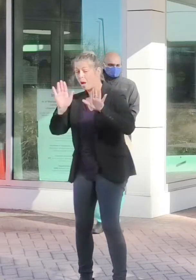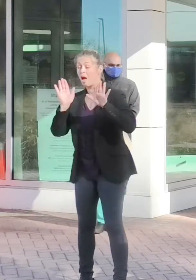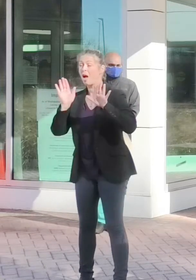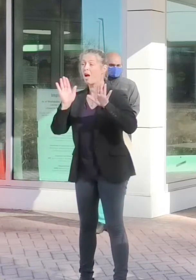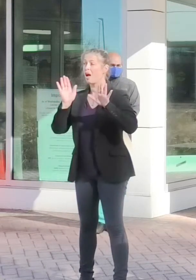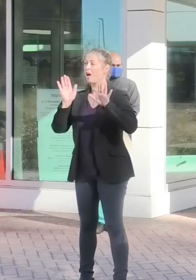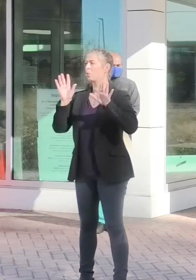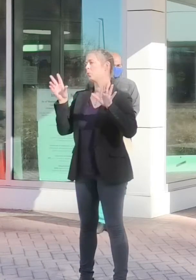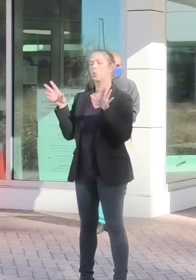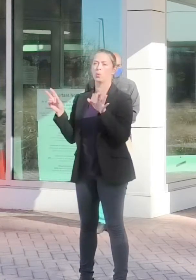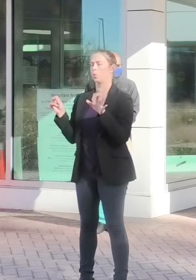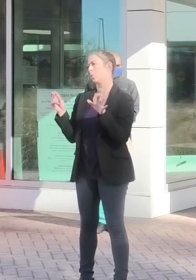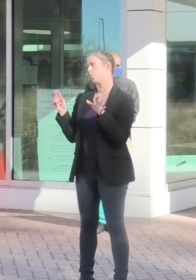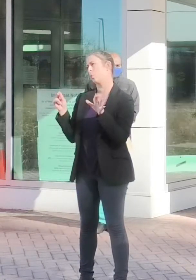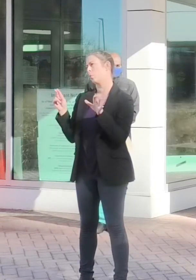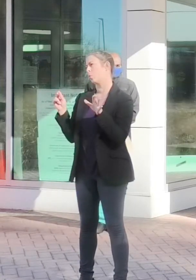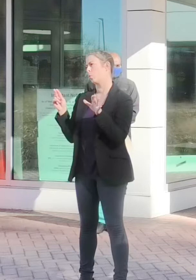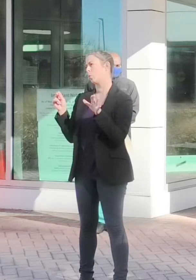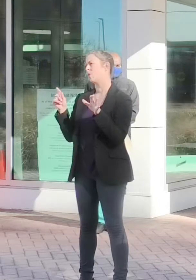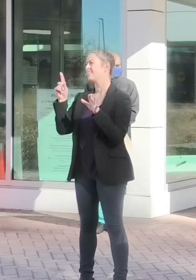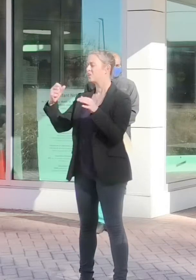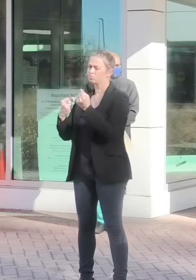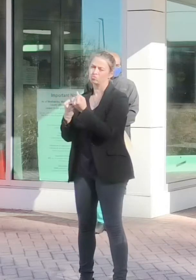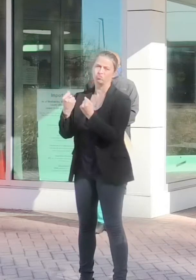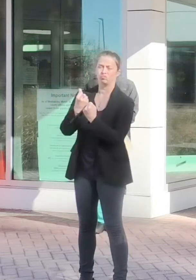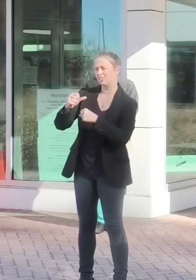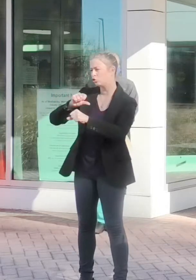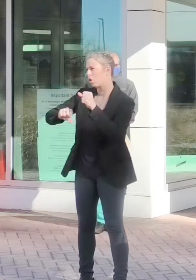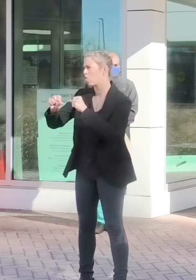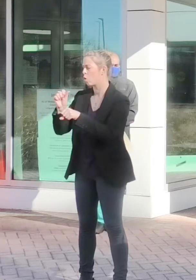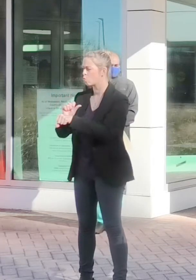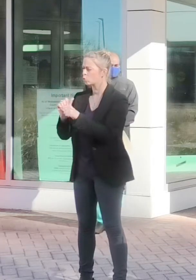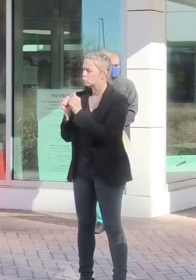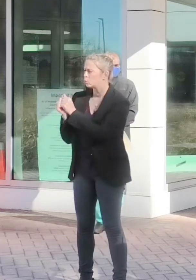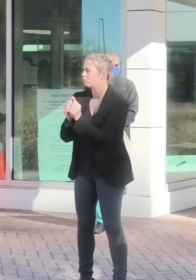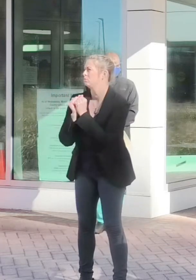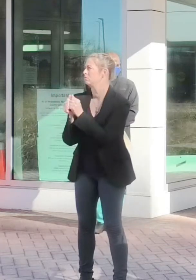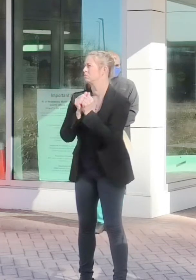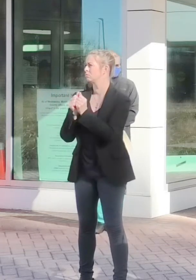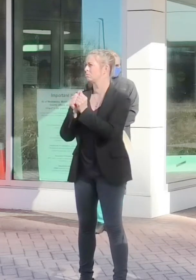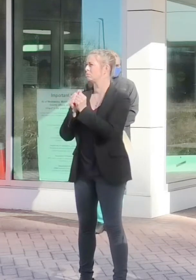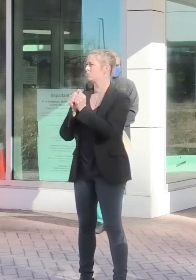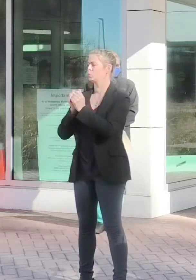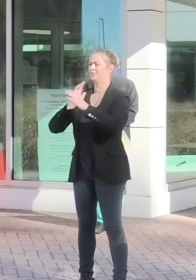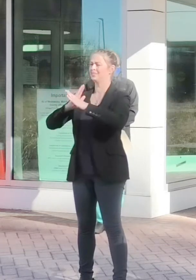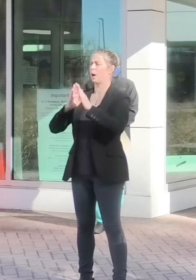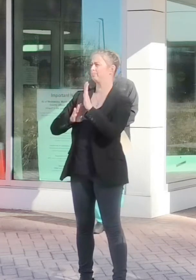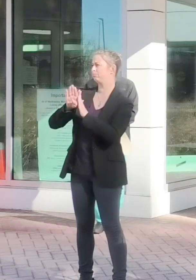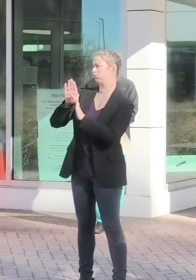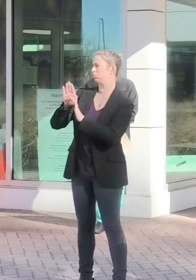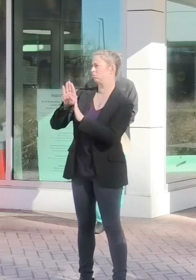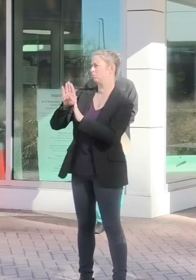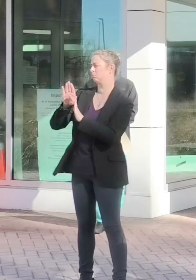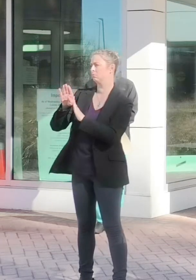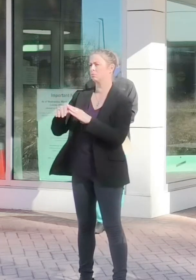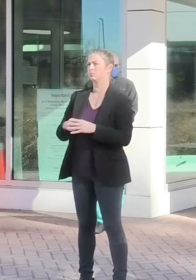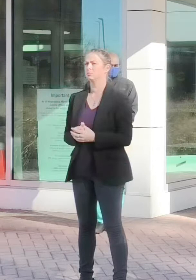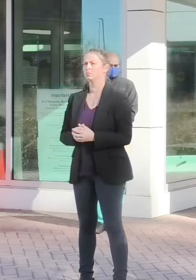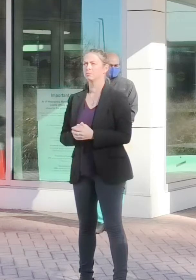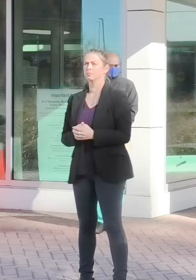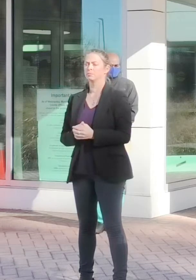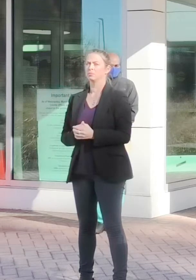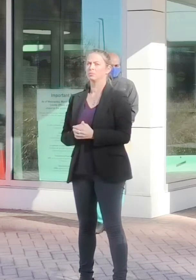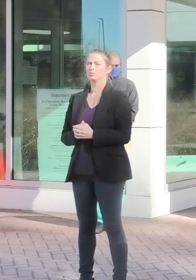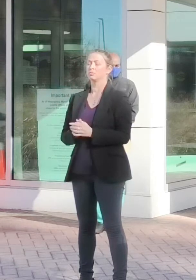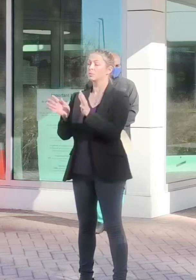work together to improve our numbers and flatten or crush this upward curve. The key